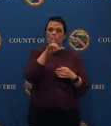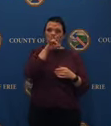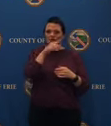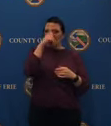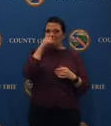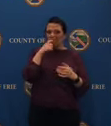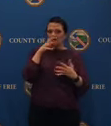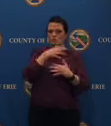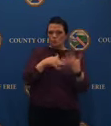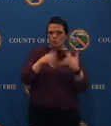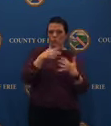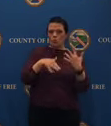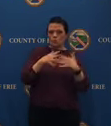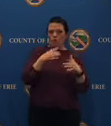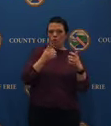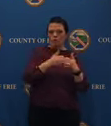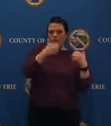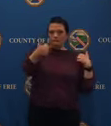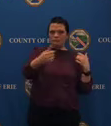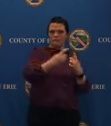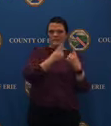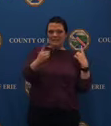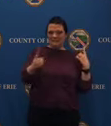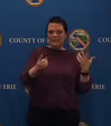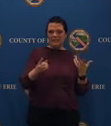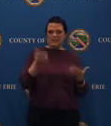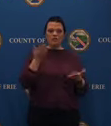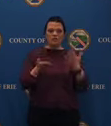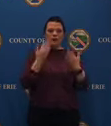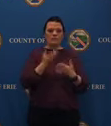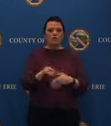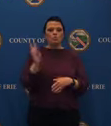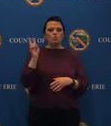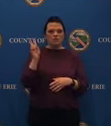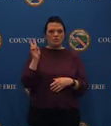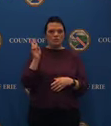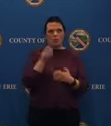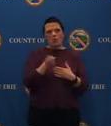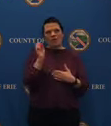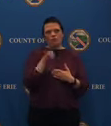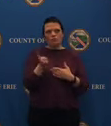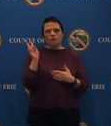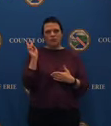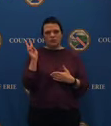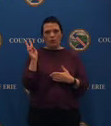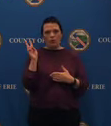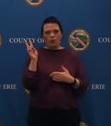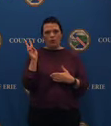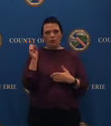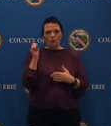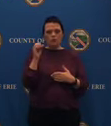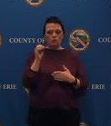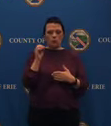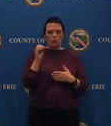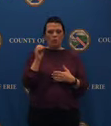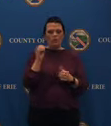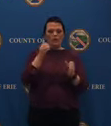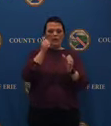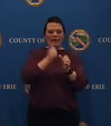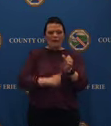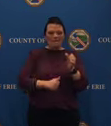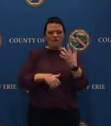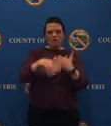social distancing that we did. Actually, probably 2 weeks ago, 1 to 2 weeks ago. And so every